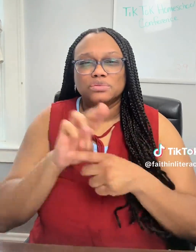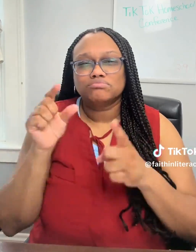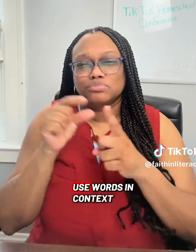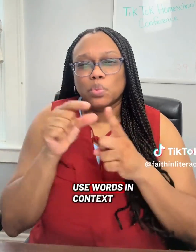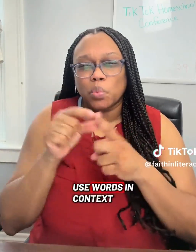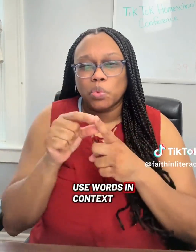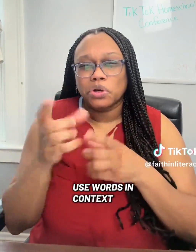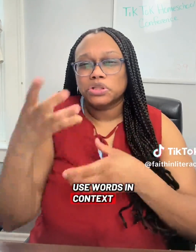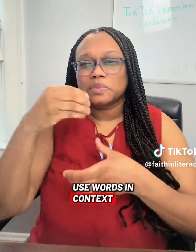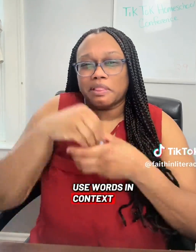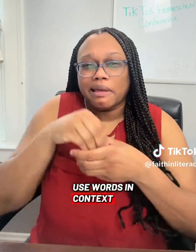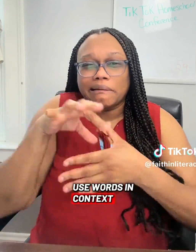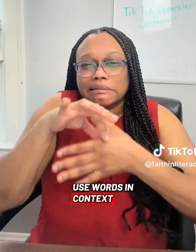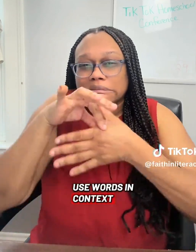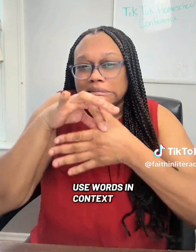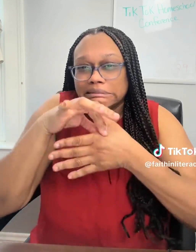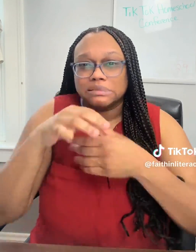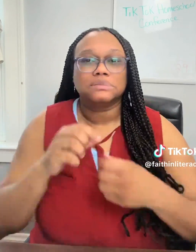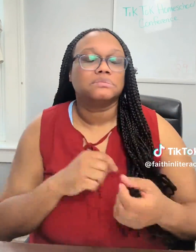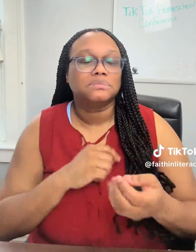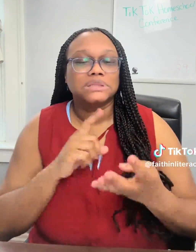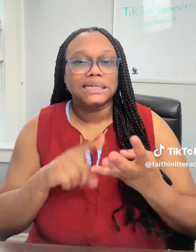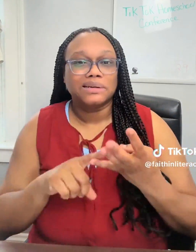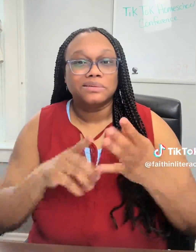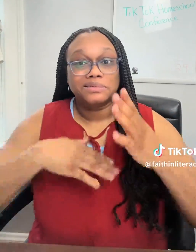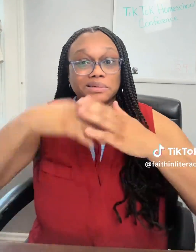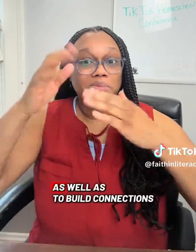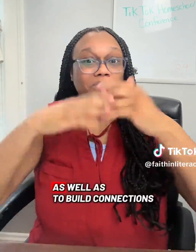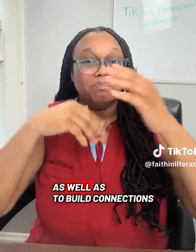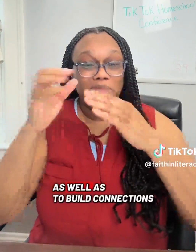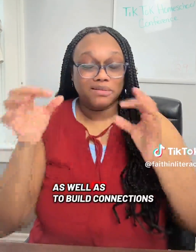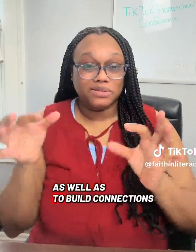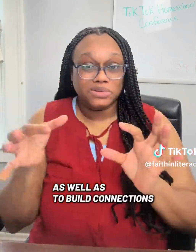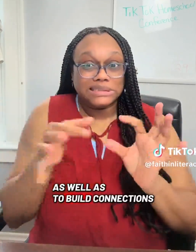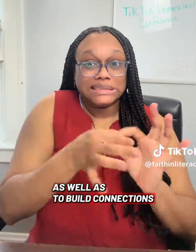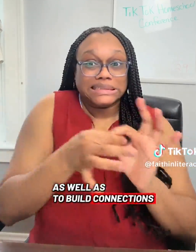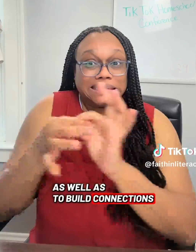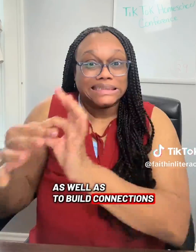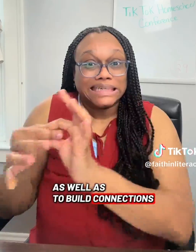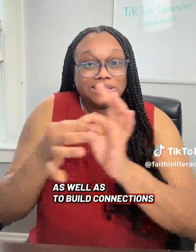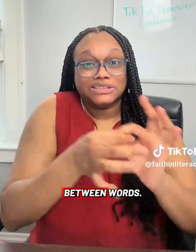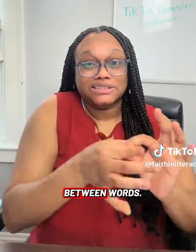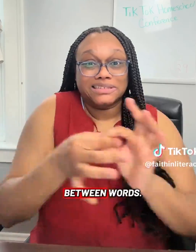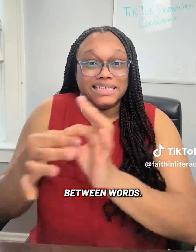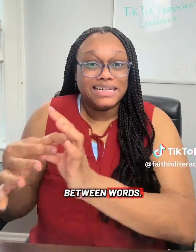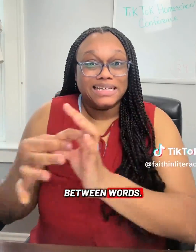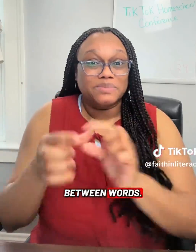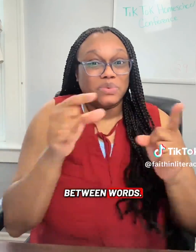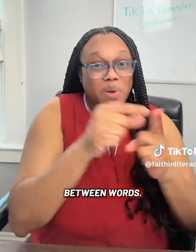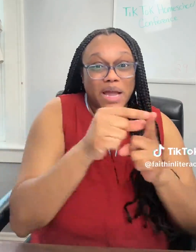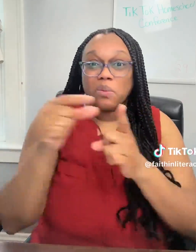use words in context, as well as to build connections between words.